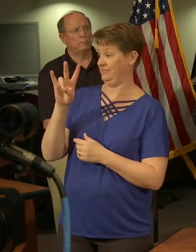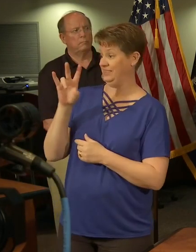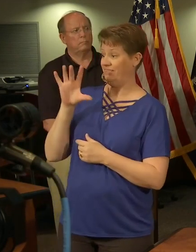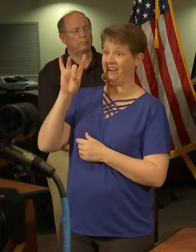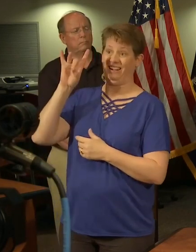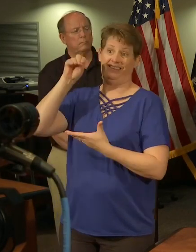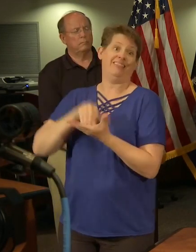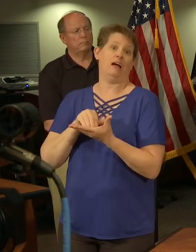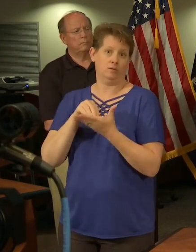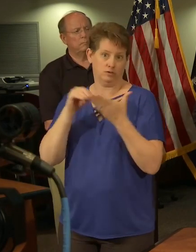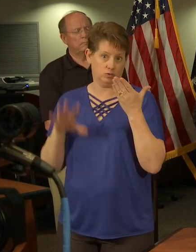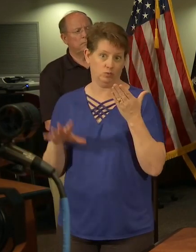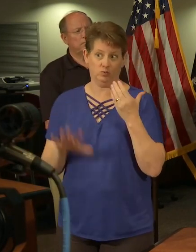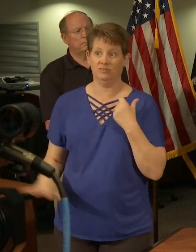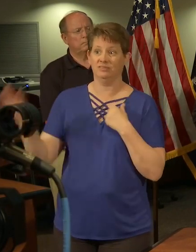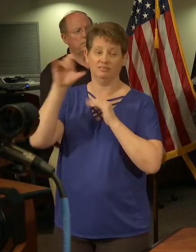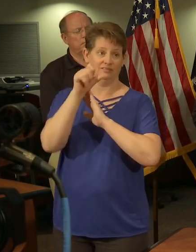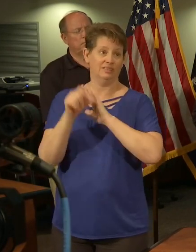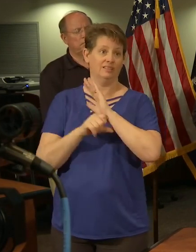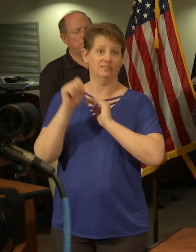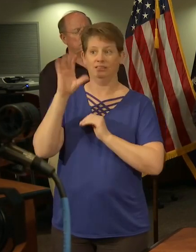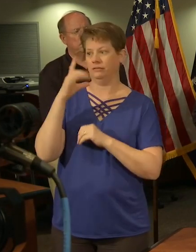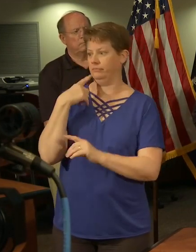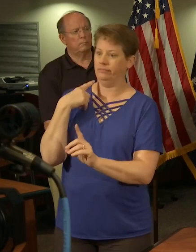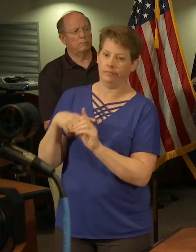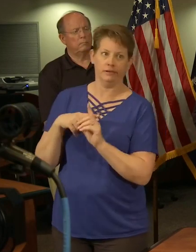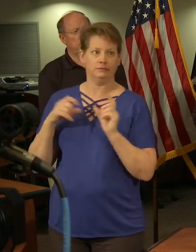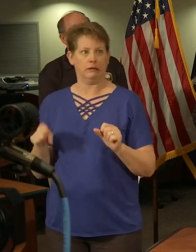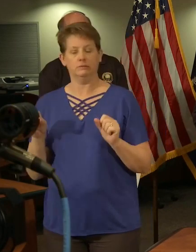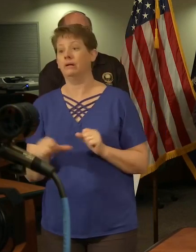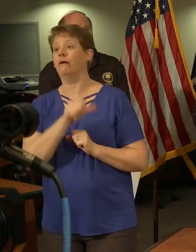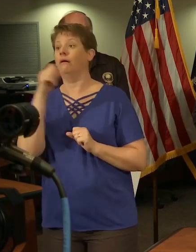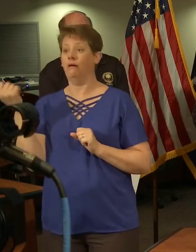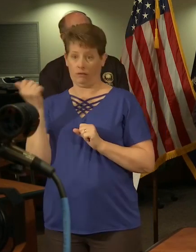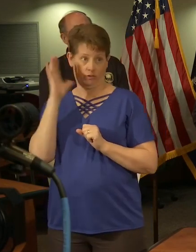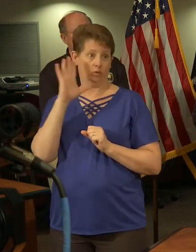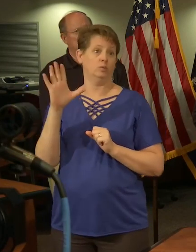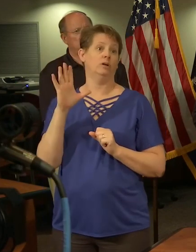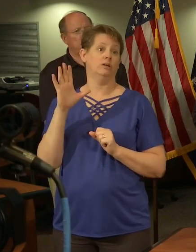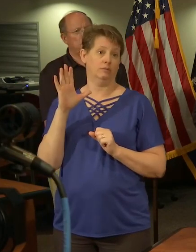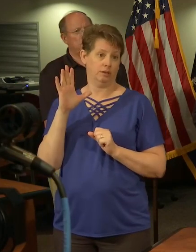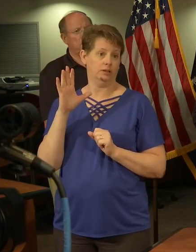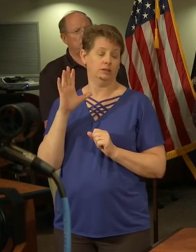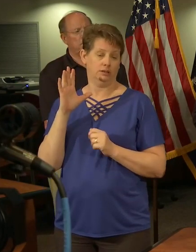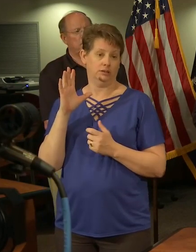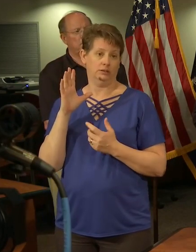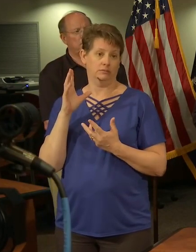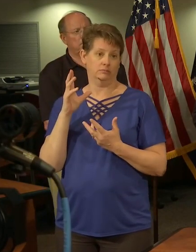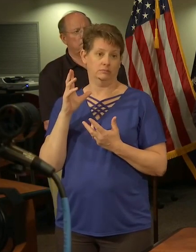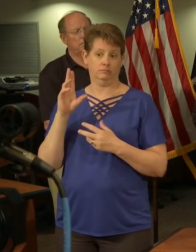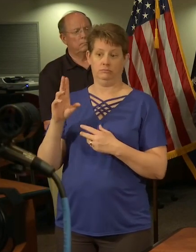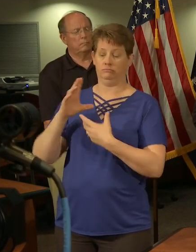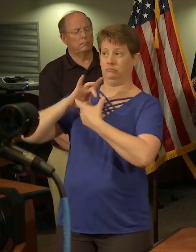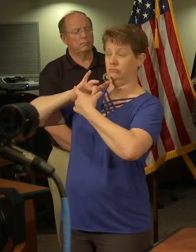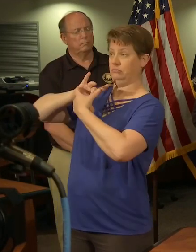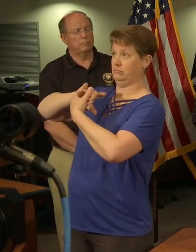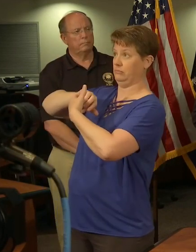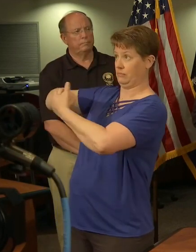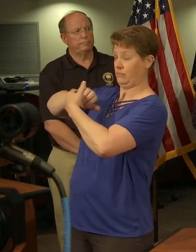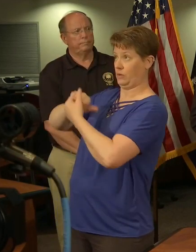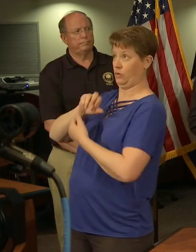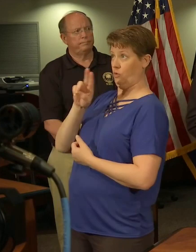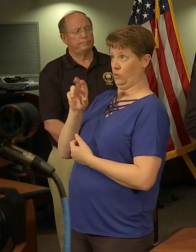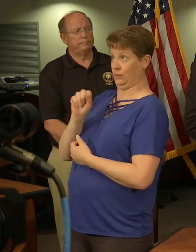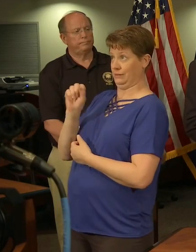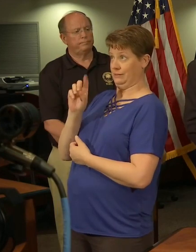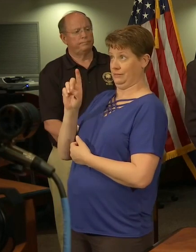780,000 students in the state, plus possibly others, will be working with the USDA. I have a feeling